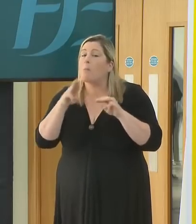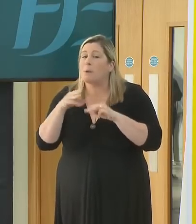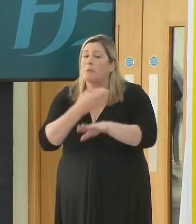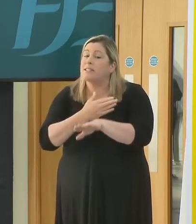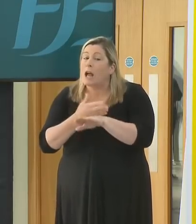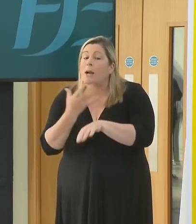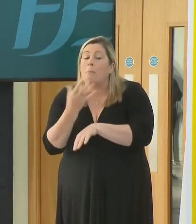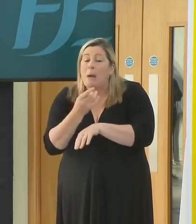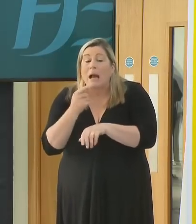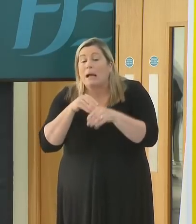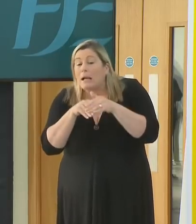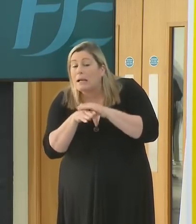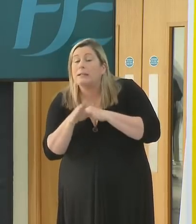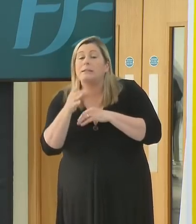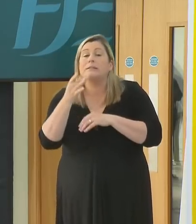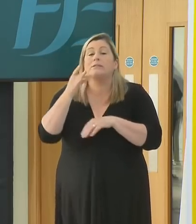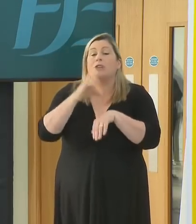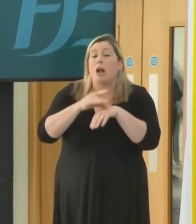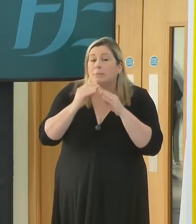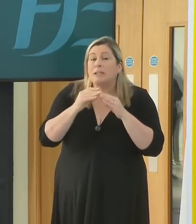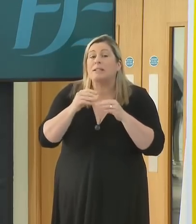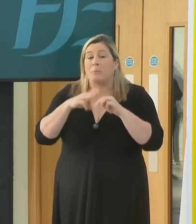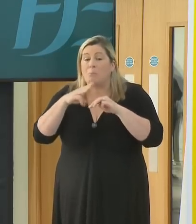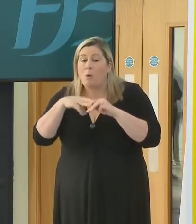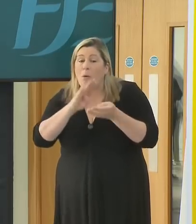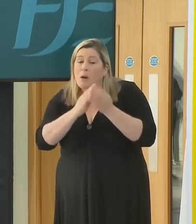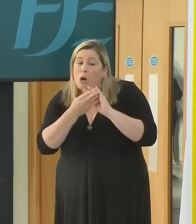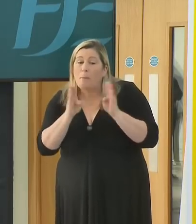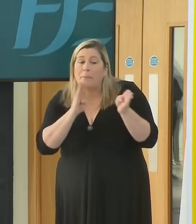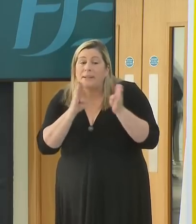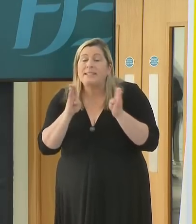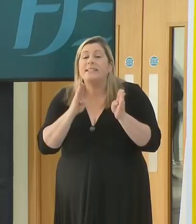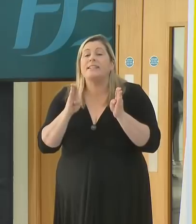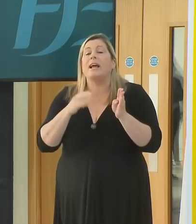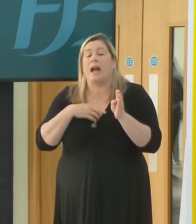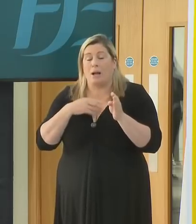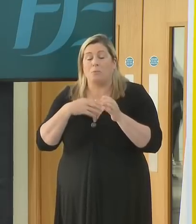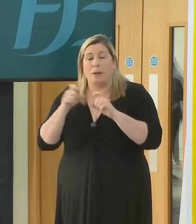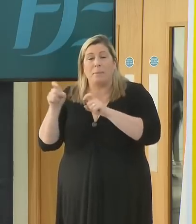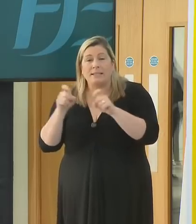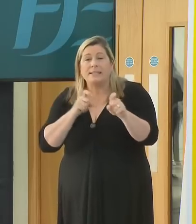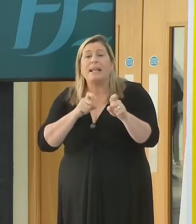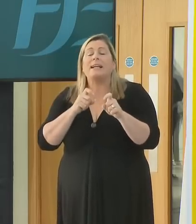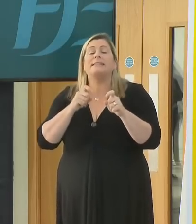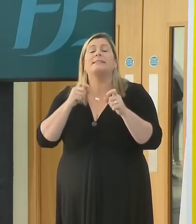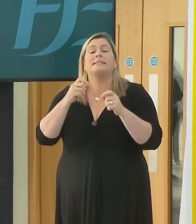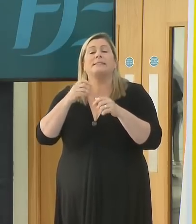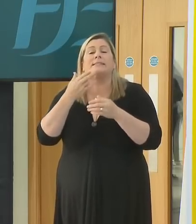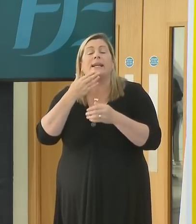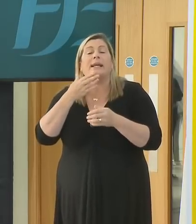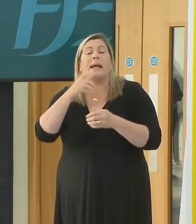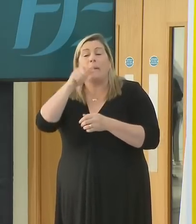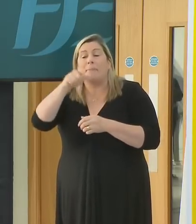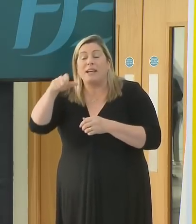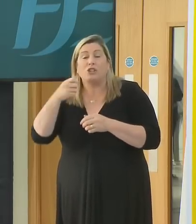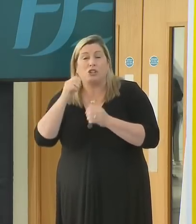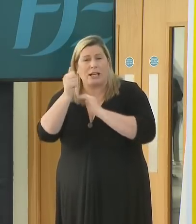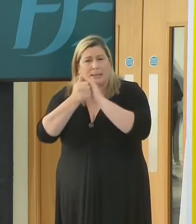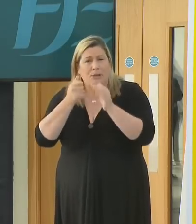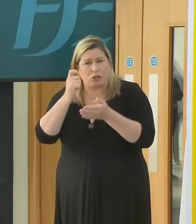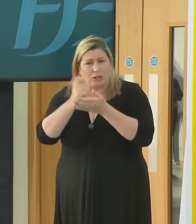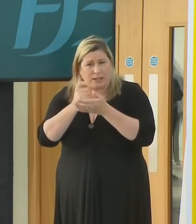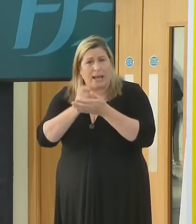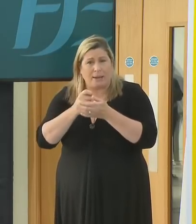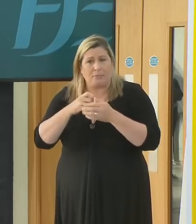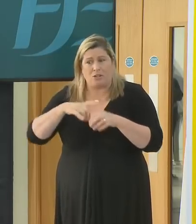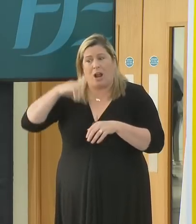being admitted, and our sites are becoming busier. We're managing to maintain our patient experience times at the last, I suppose, much higher than